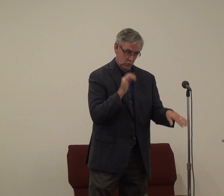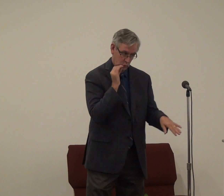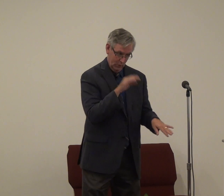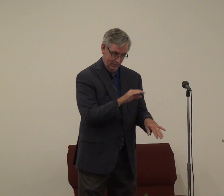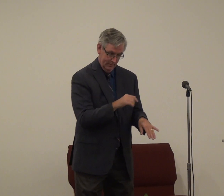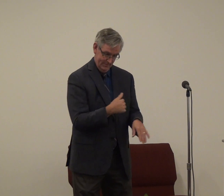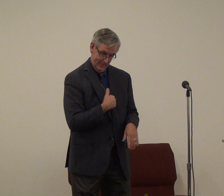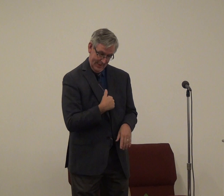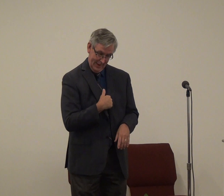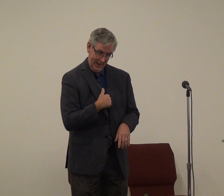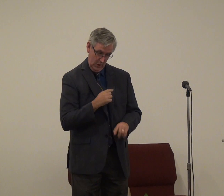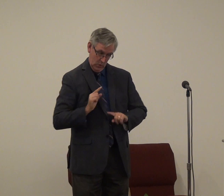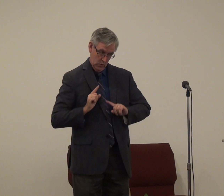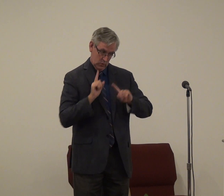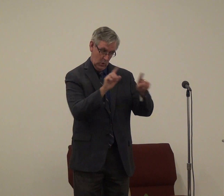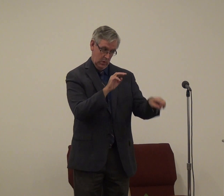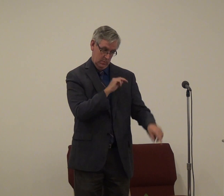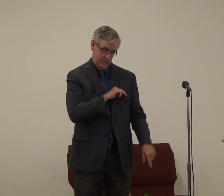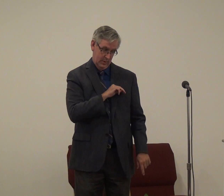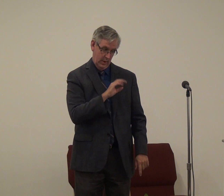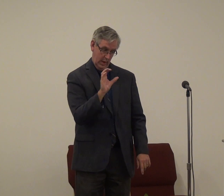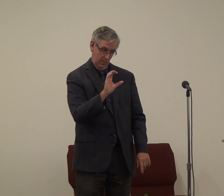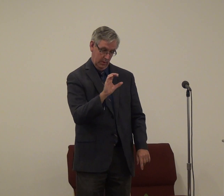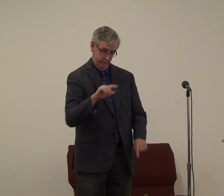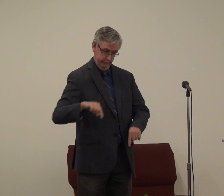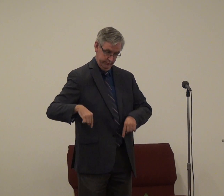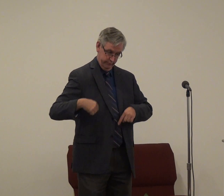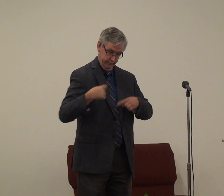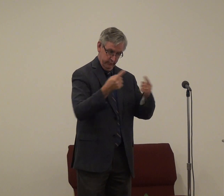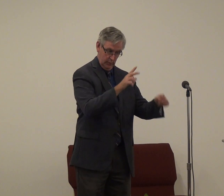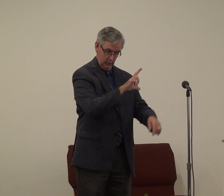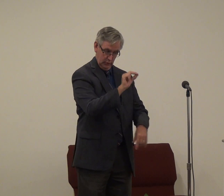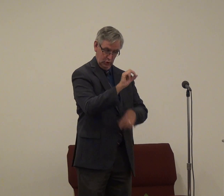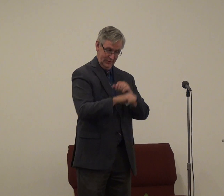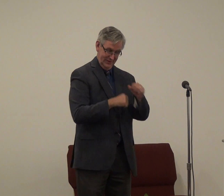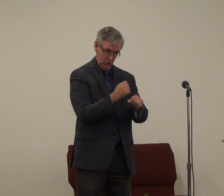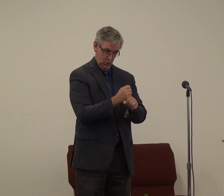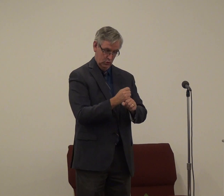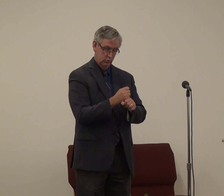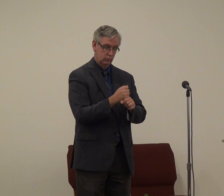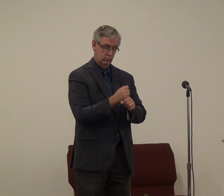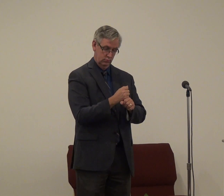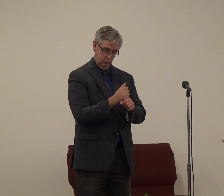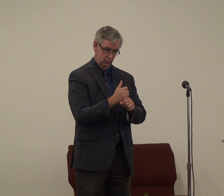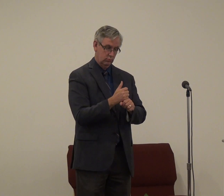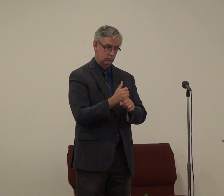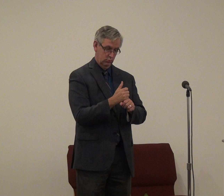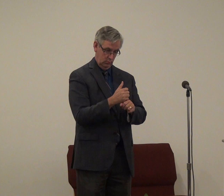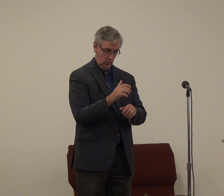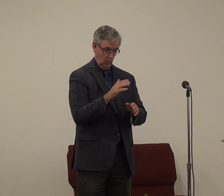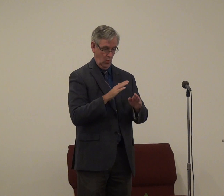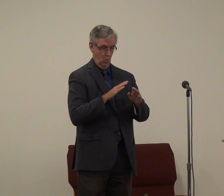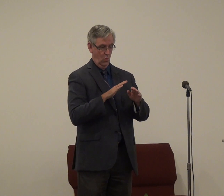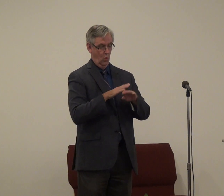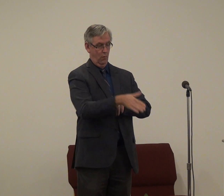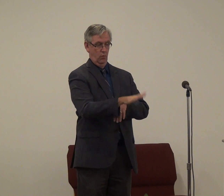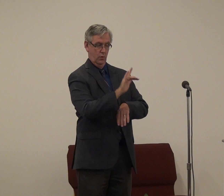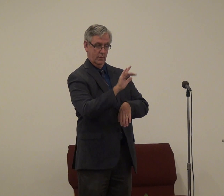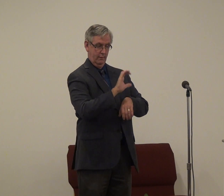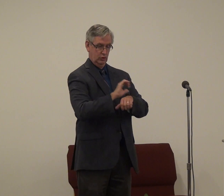And he came and said, "John, I've been a missionary in Colombia for 30 years. And I've started